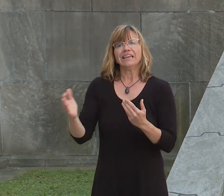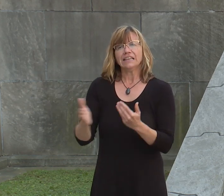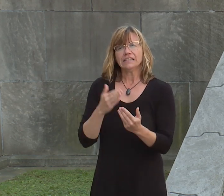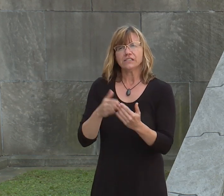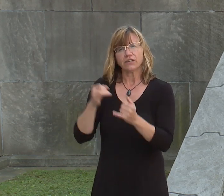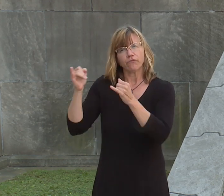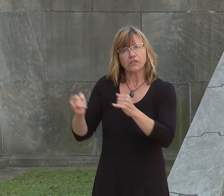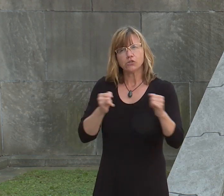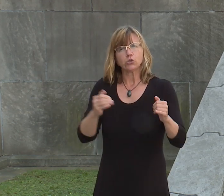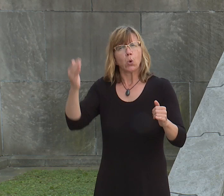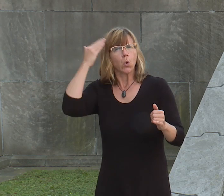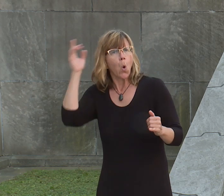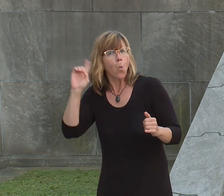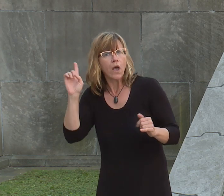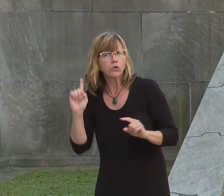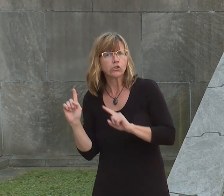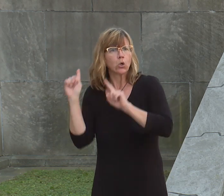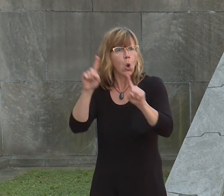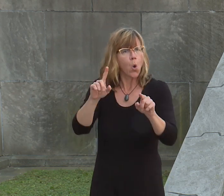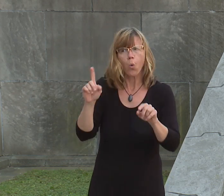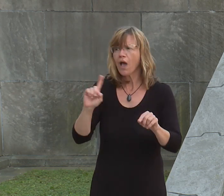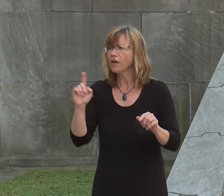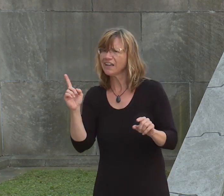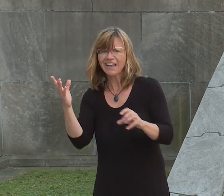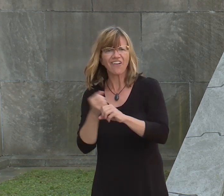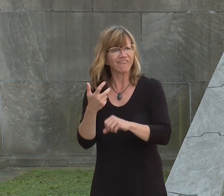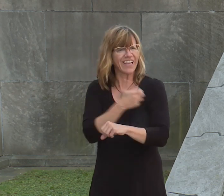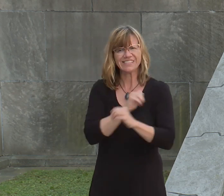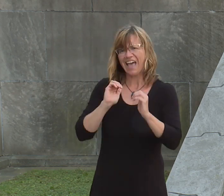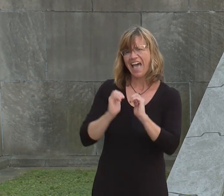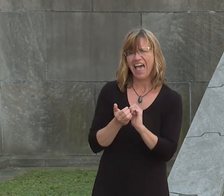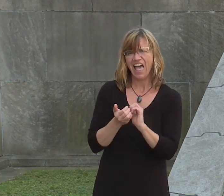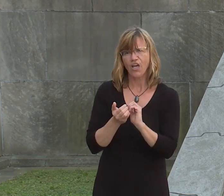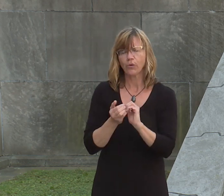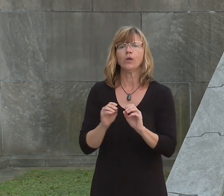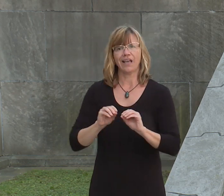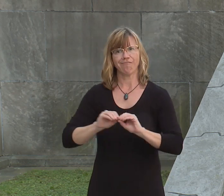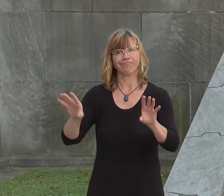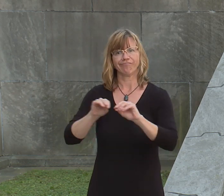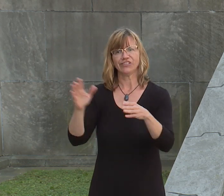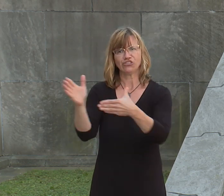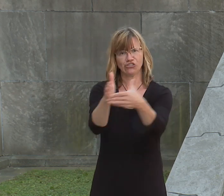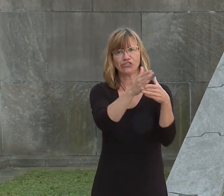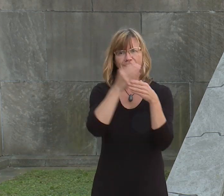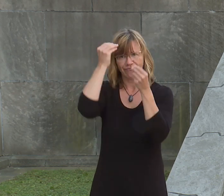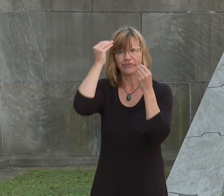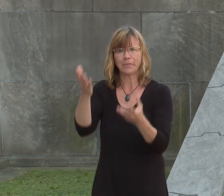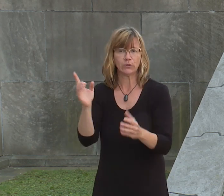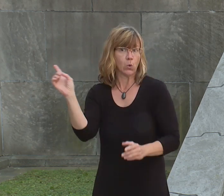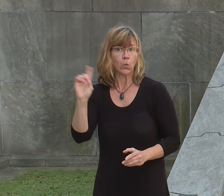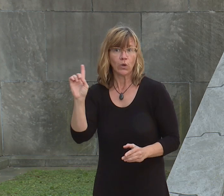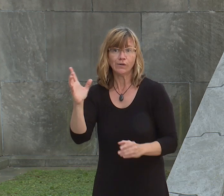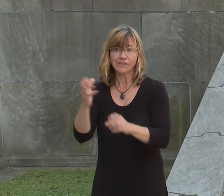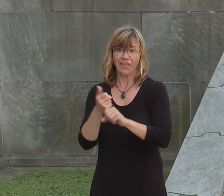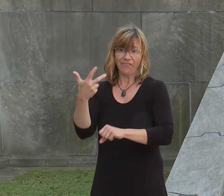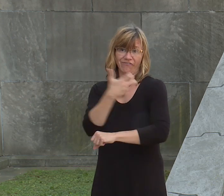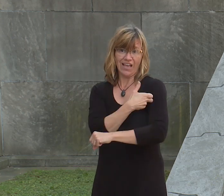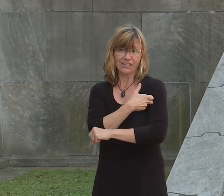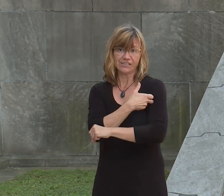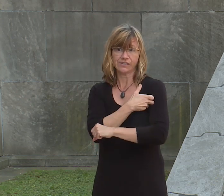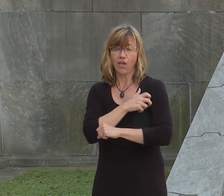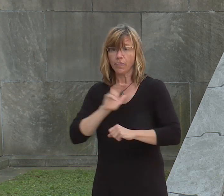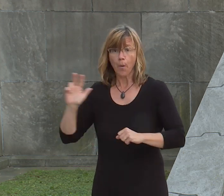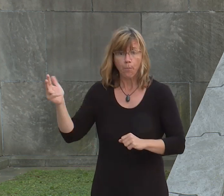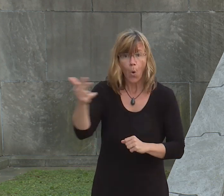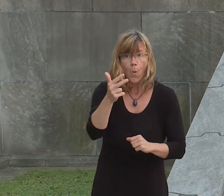get vaccinated. The Baltimore City Health Department has begun releasing weekly online schedules of mobile and pop-up clinics